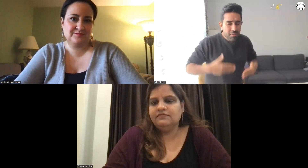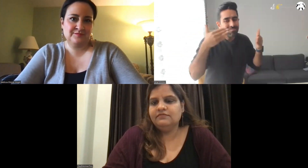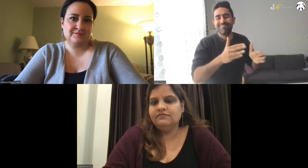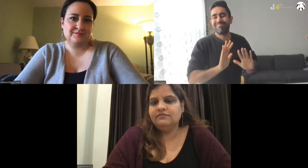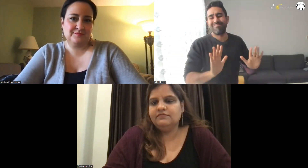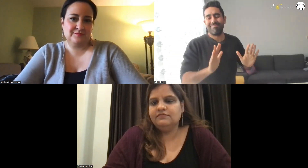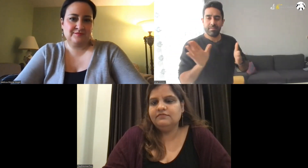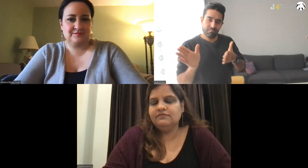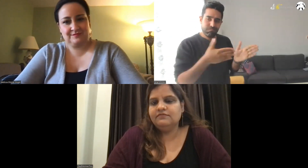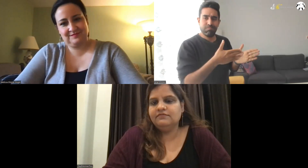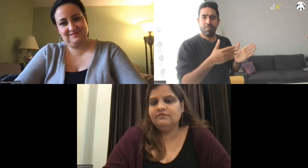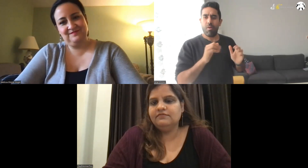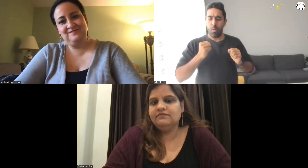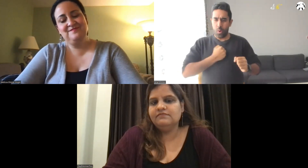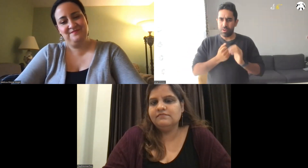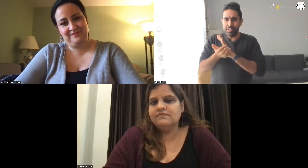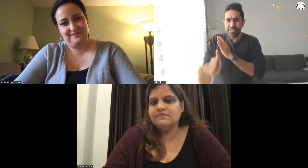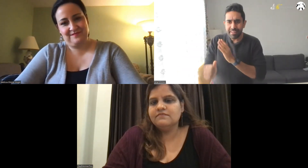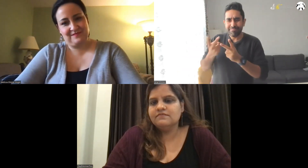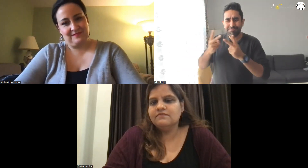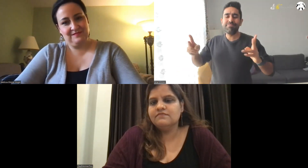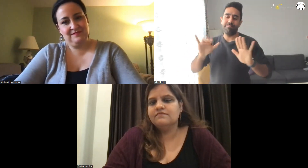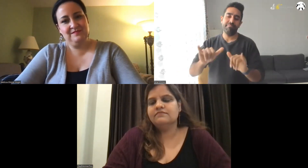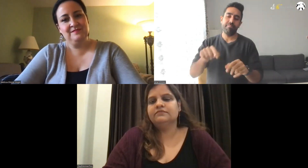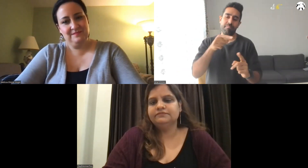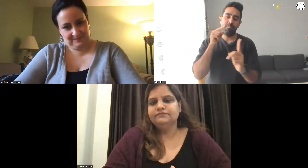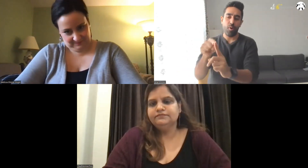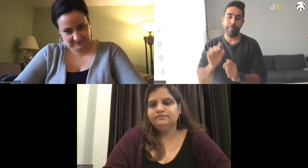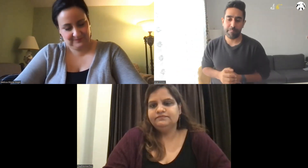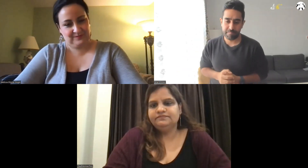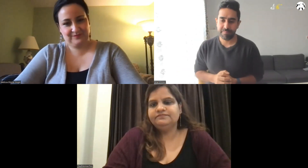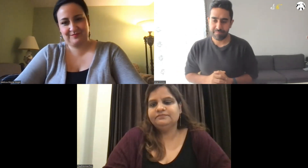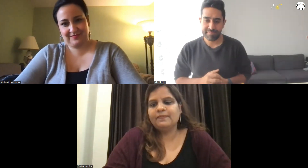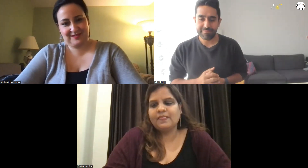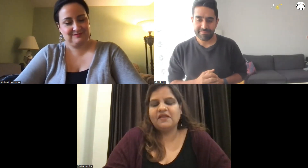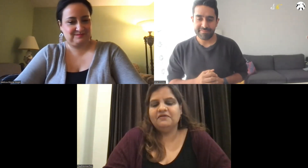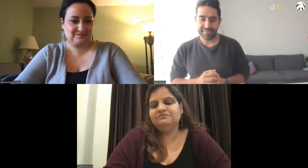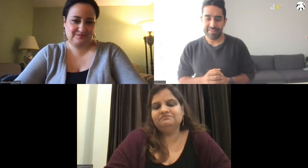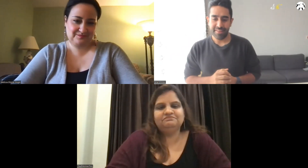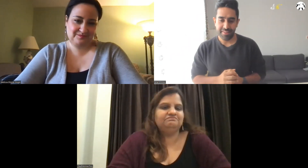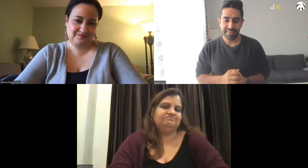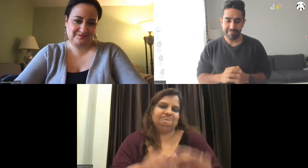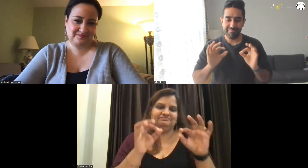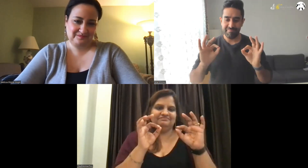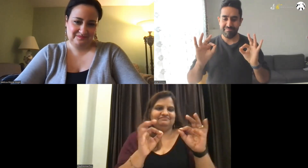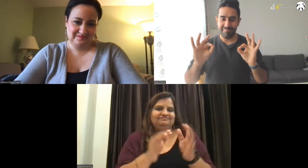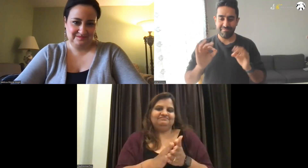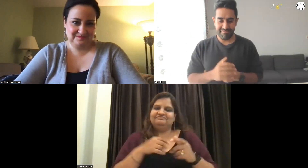the person qualities, like what skills the person have or something regarding that. That is the important thing, we have to look